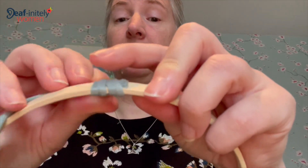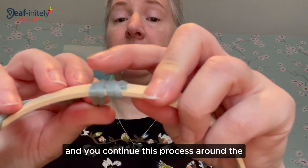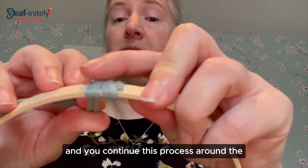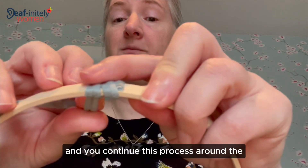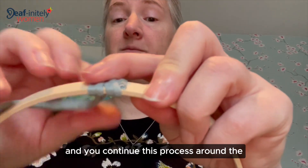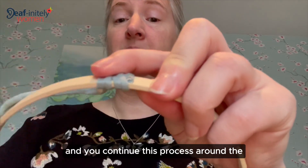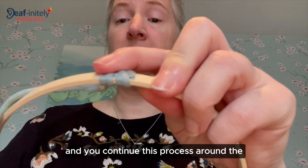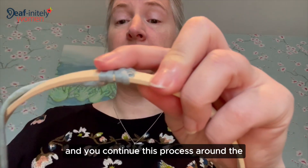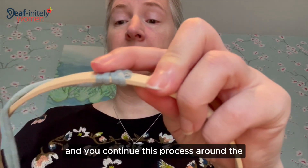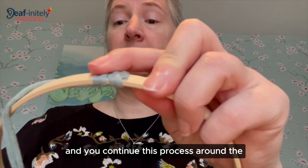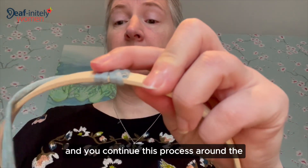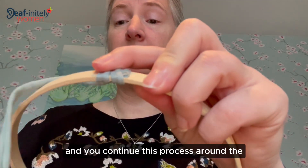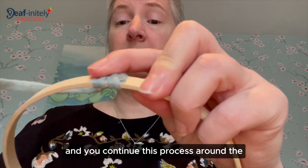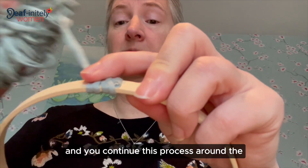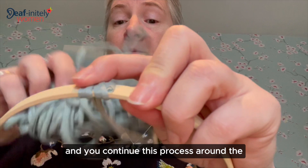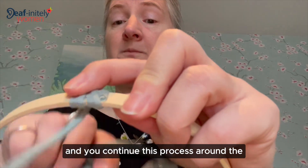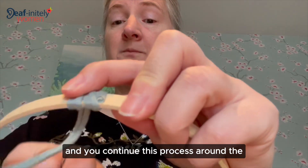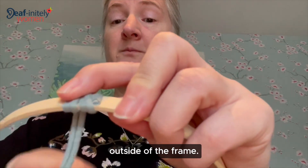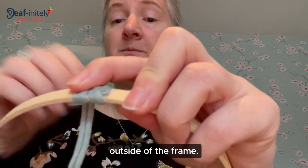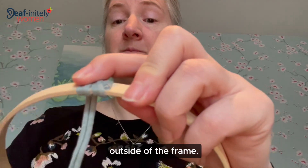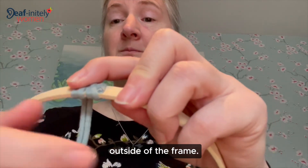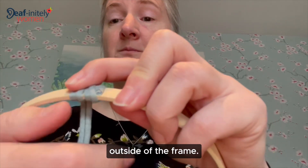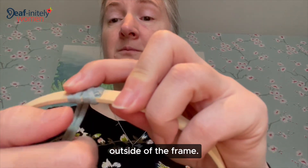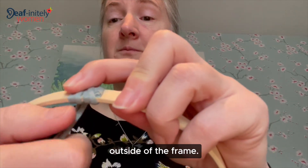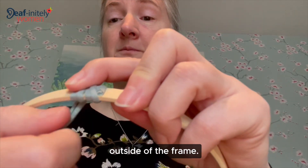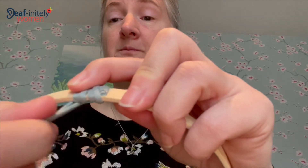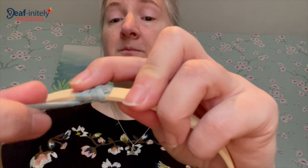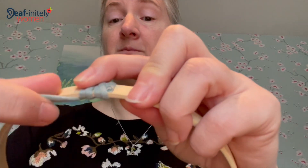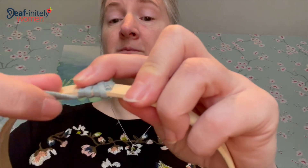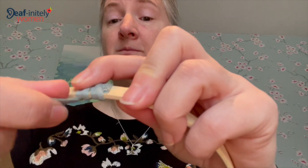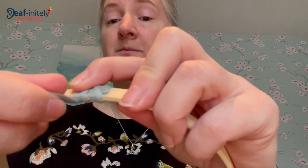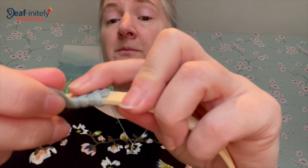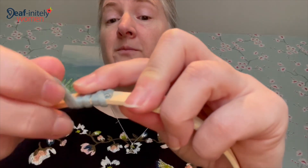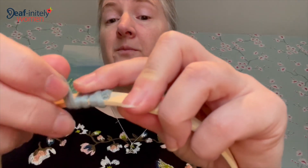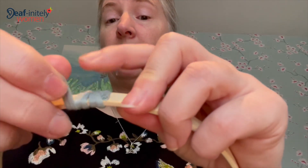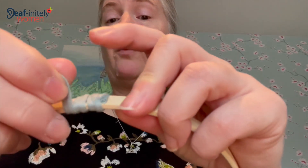And you continue this process around the outside of the frame.